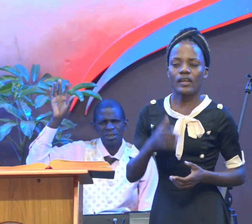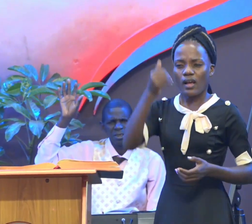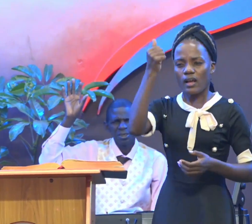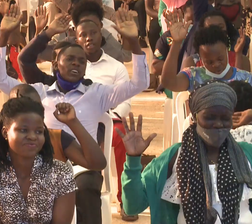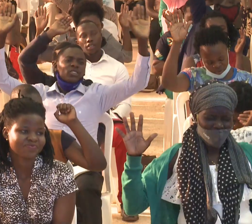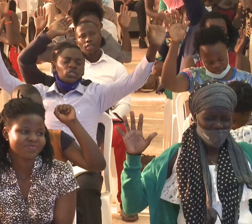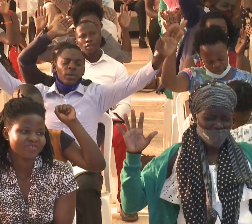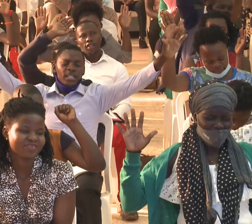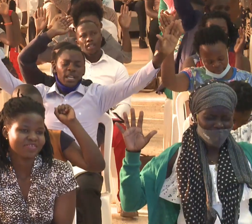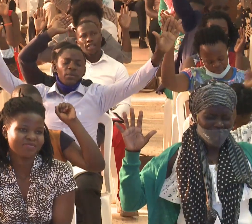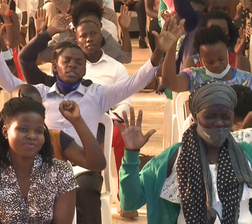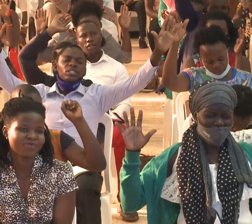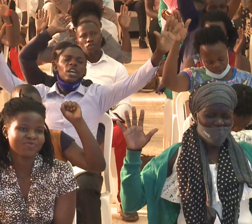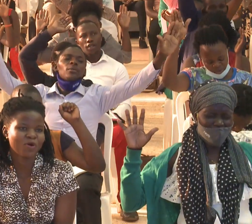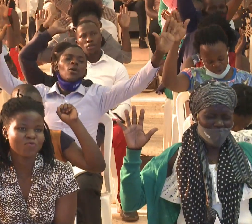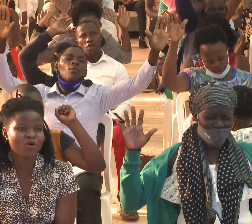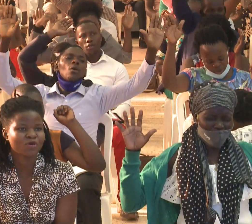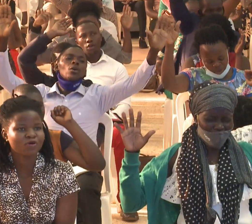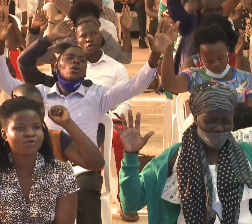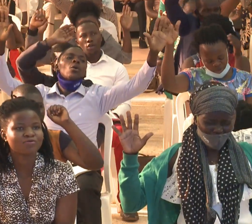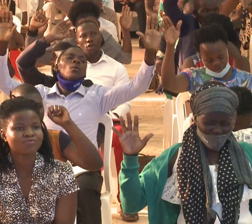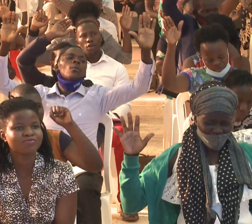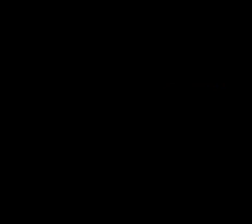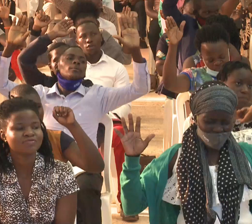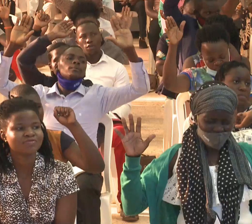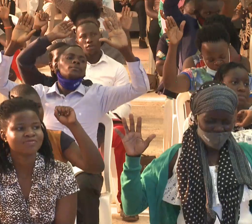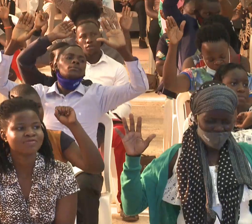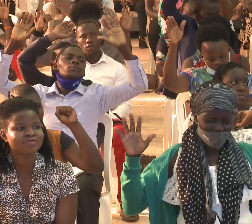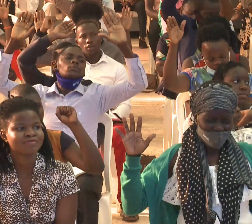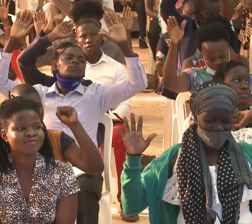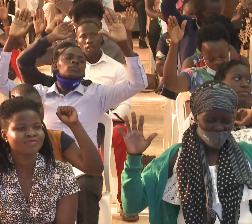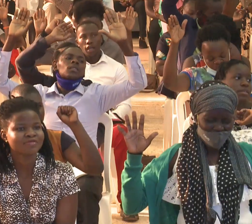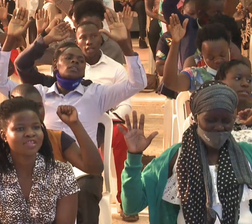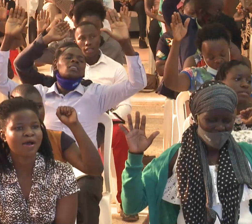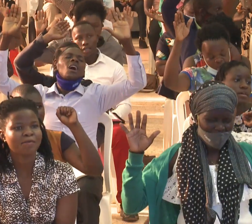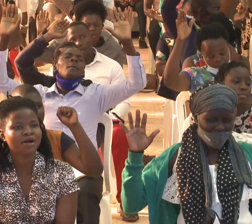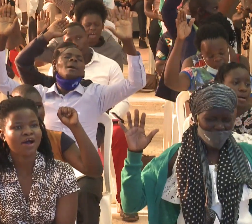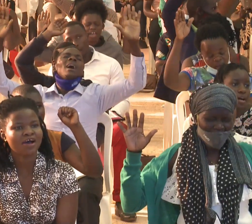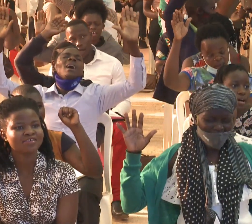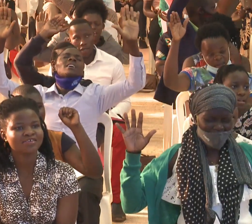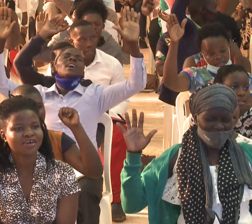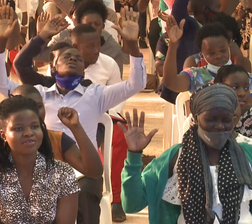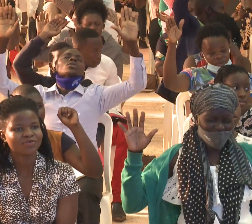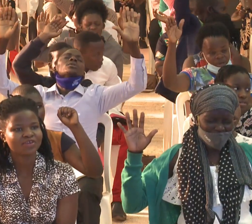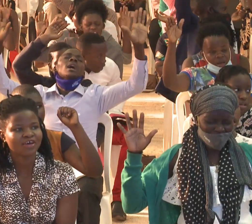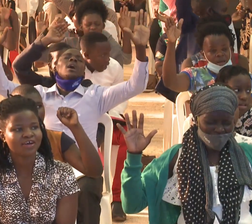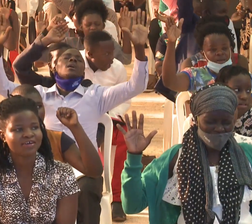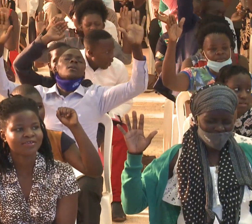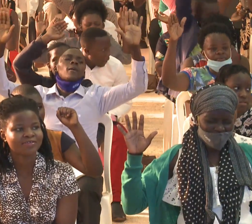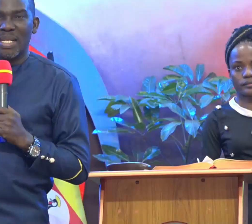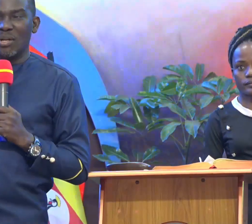bintu eby'omwoyo. Nyweza mu bintu eby'omwoyo. Nyamba ayi Katonda. Help me, O